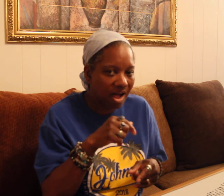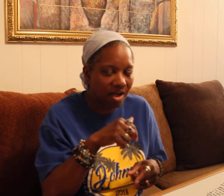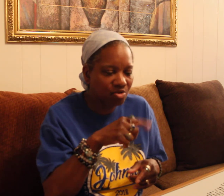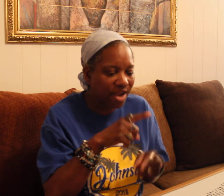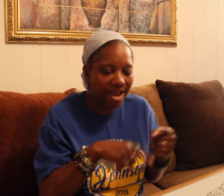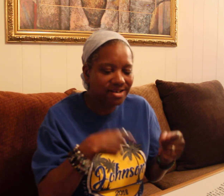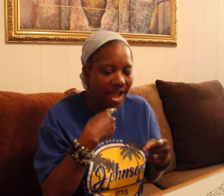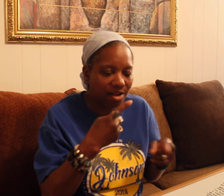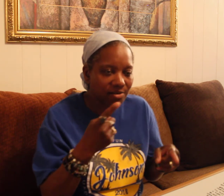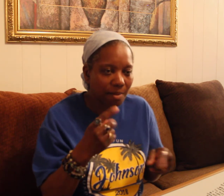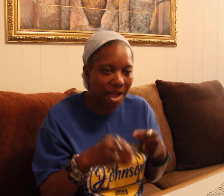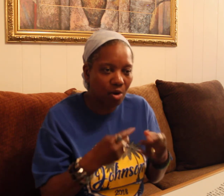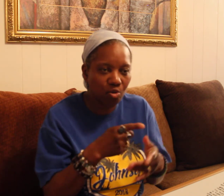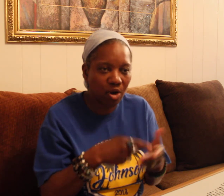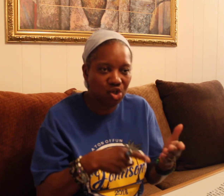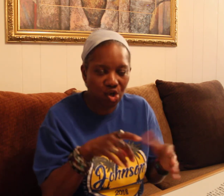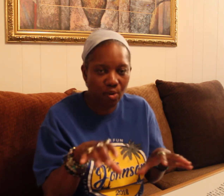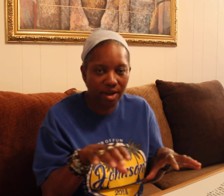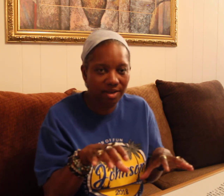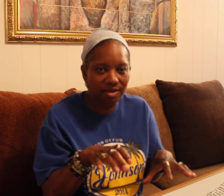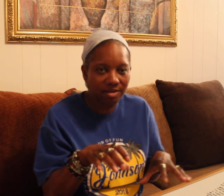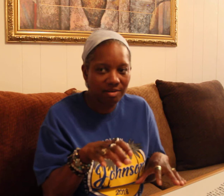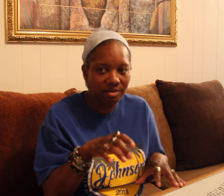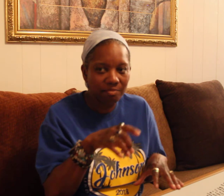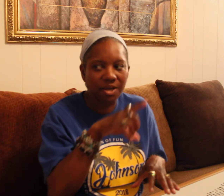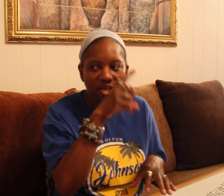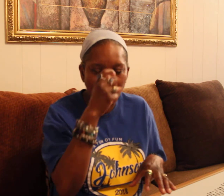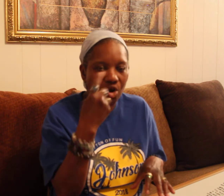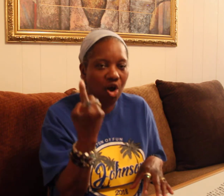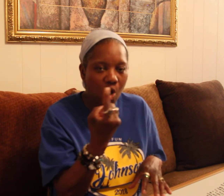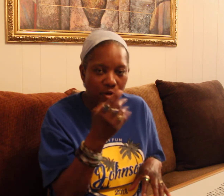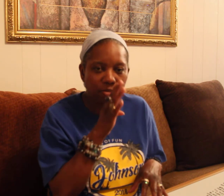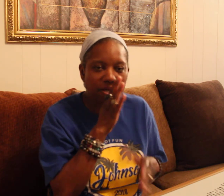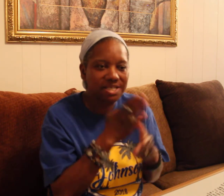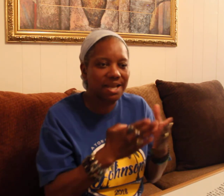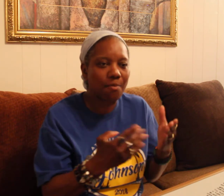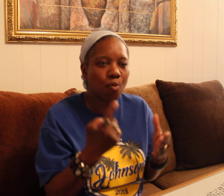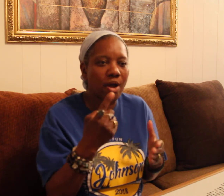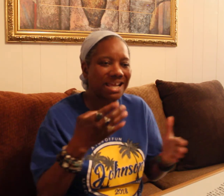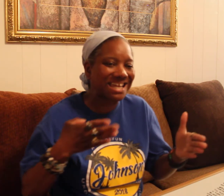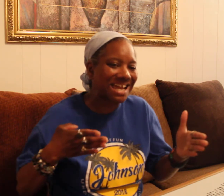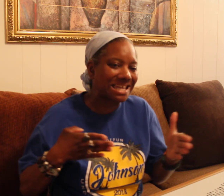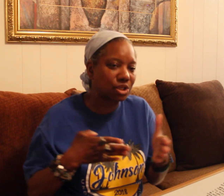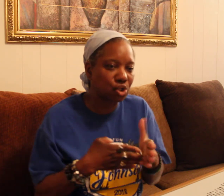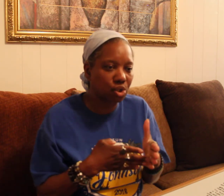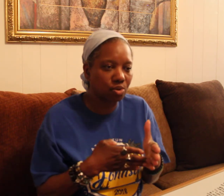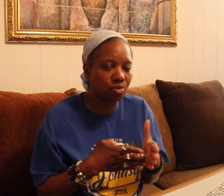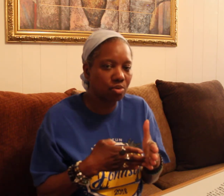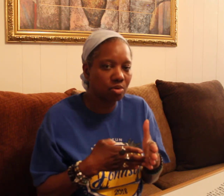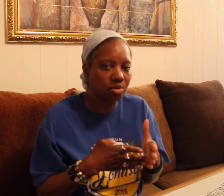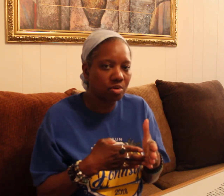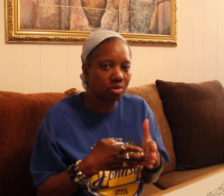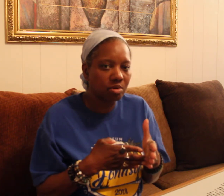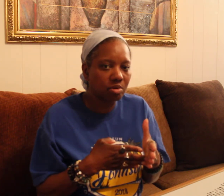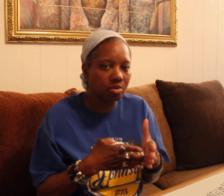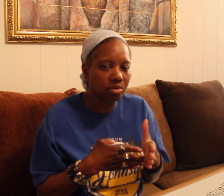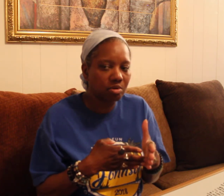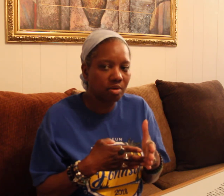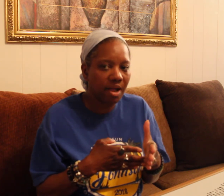You can't tell about what you're doing, because there's going to always be someone against you and